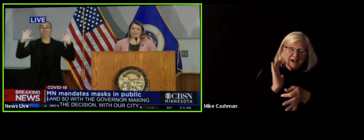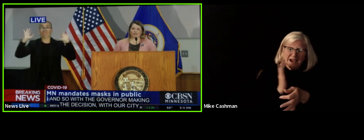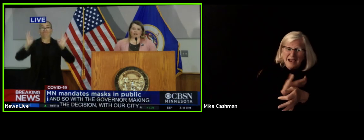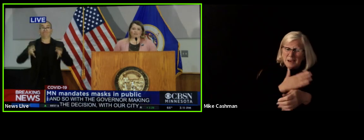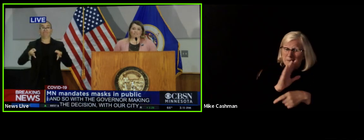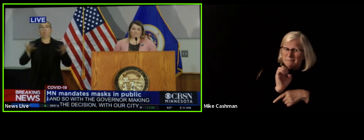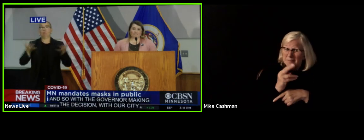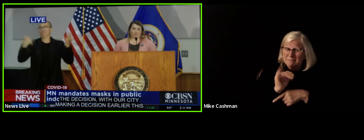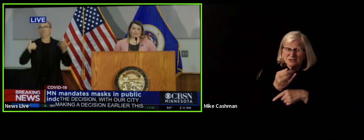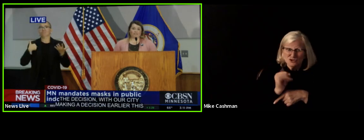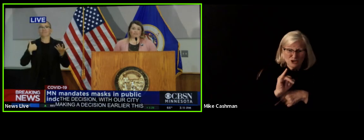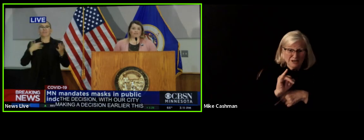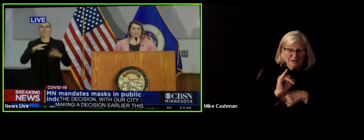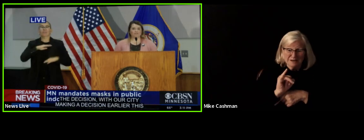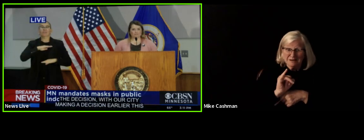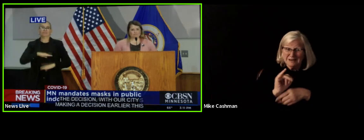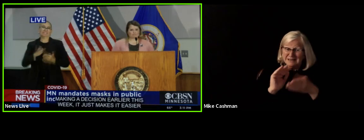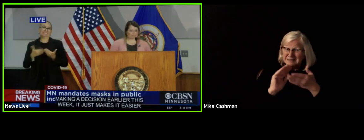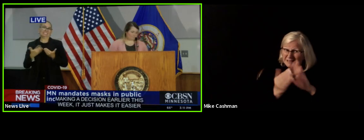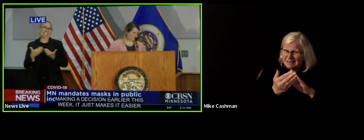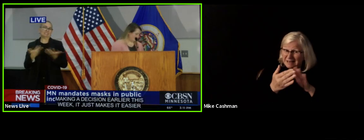for me to support as well.